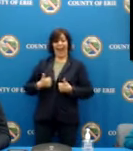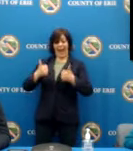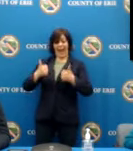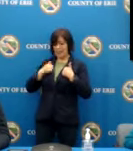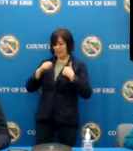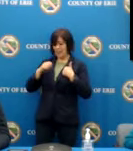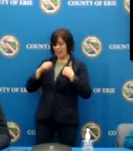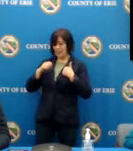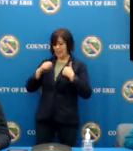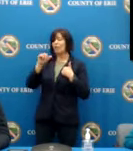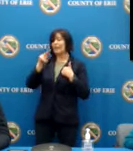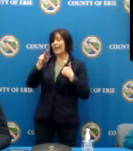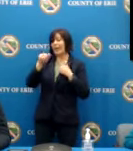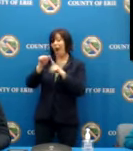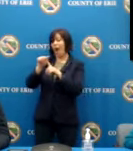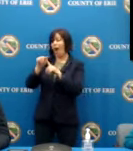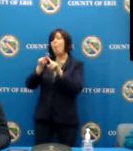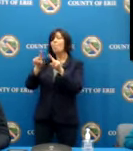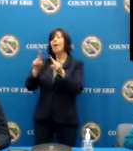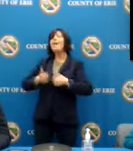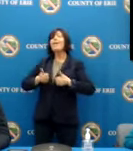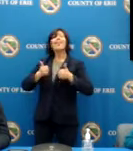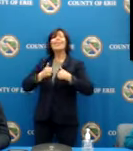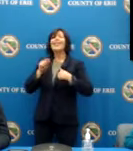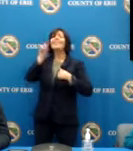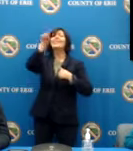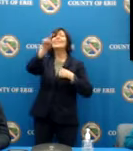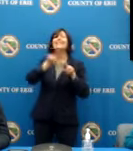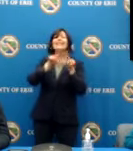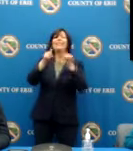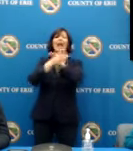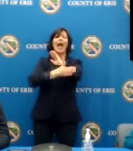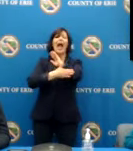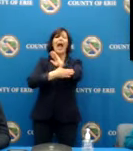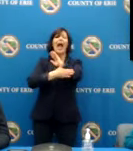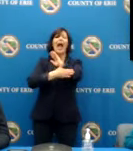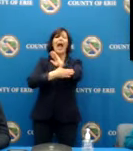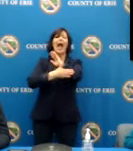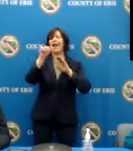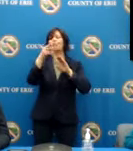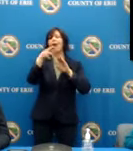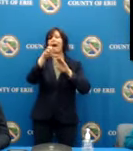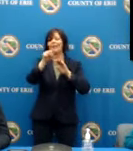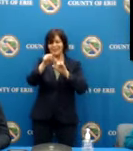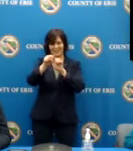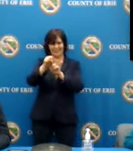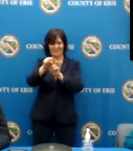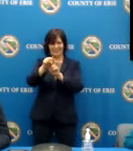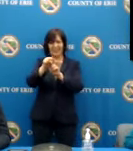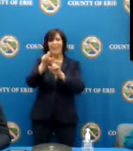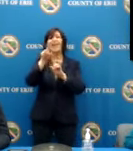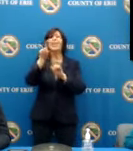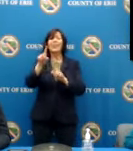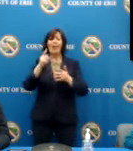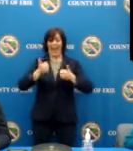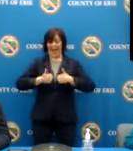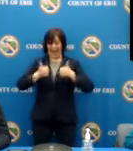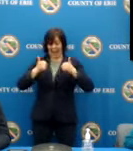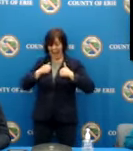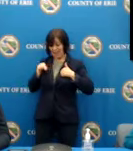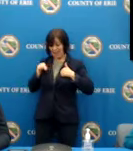in Perrysburg in Cattaraugus County. So an individual who resides in Cattaraugus, or lives in Cattaraugus County but had